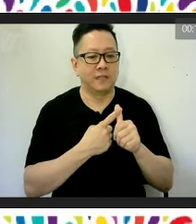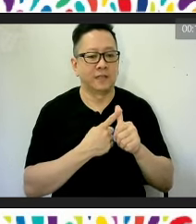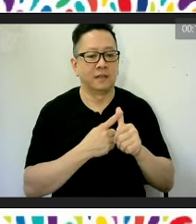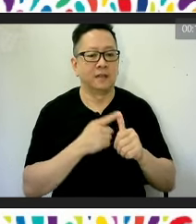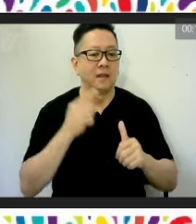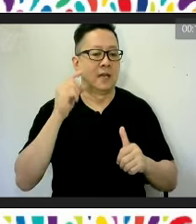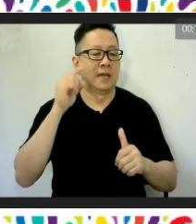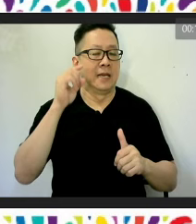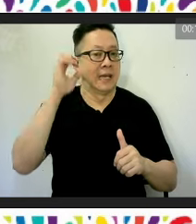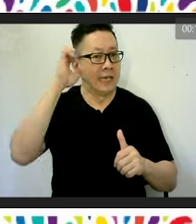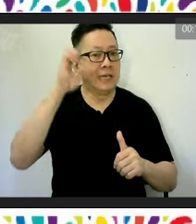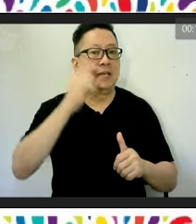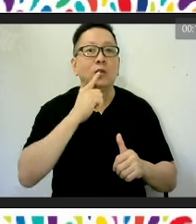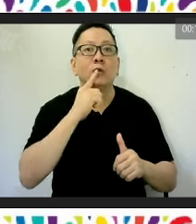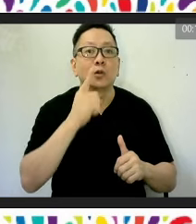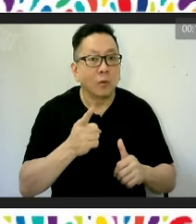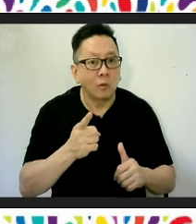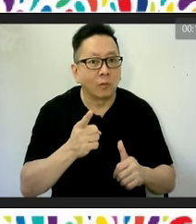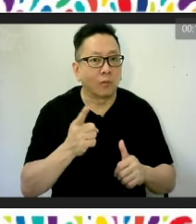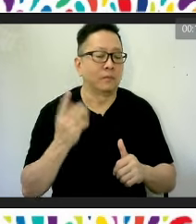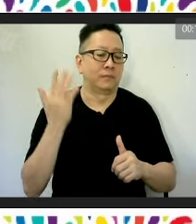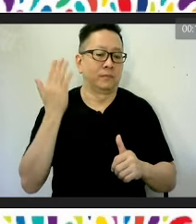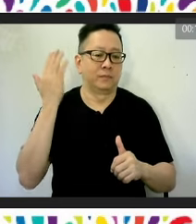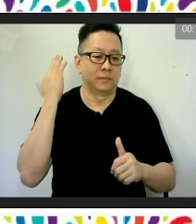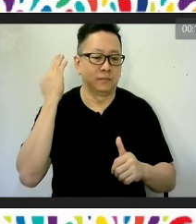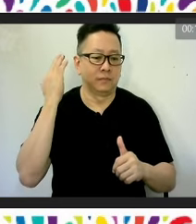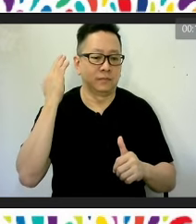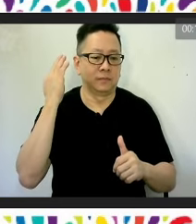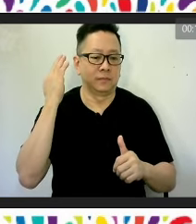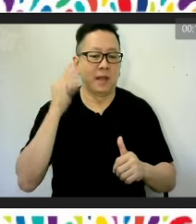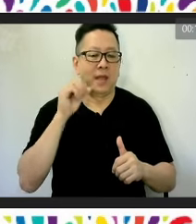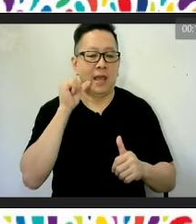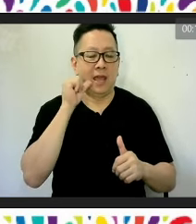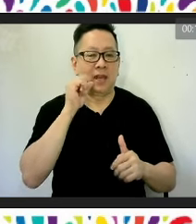First, he told